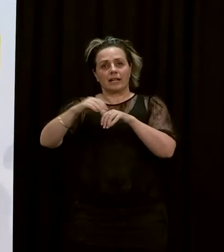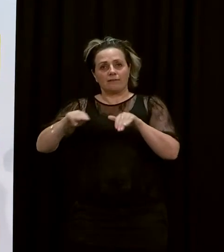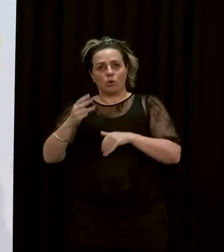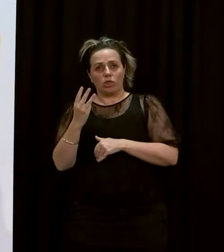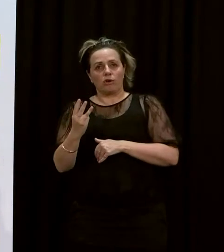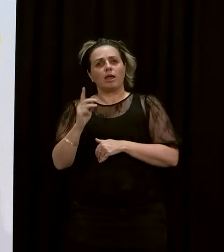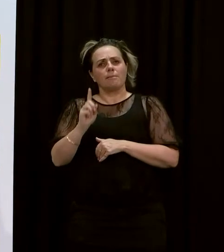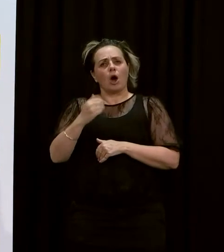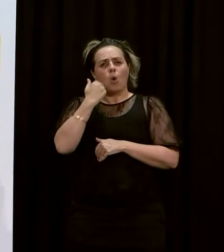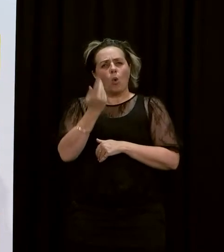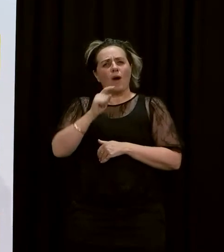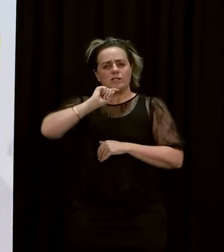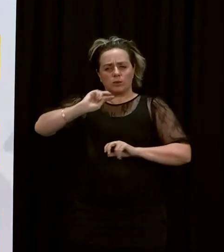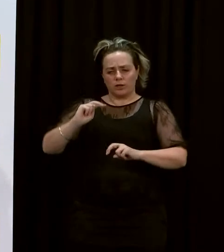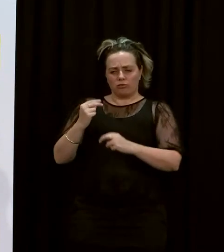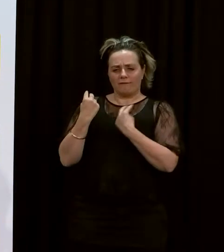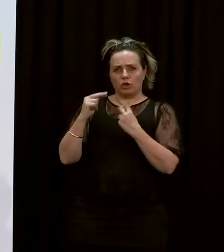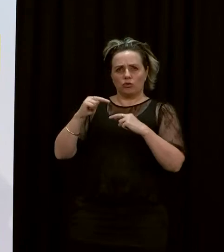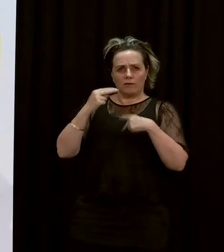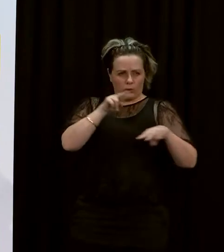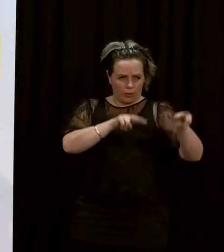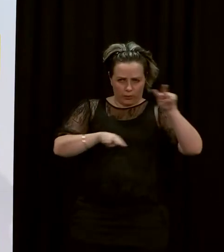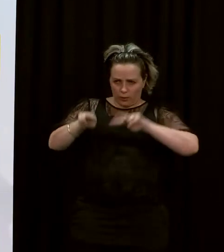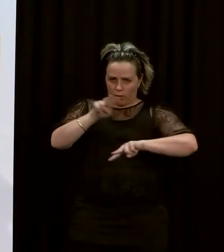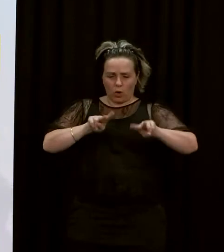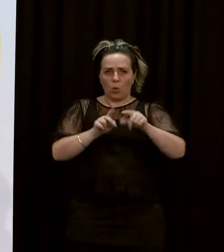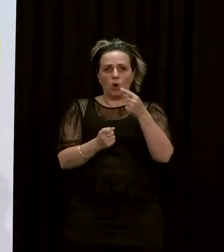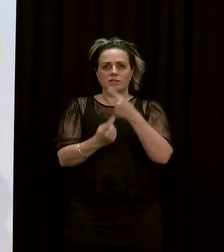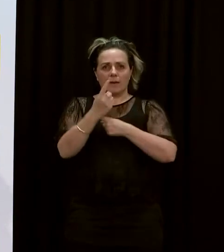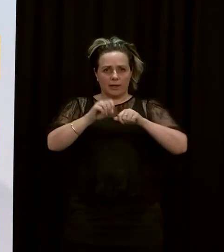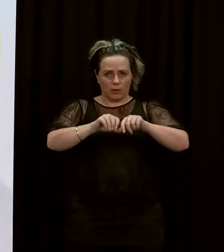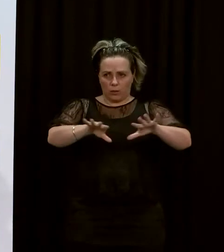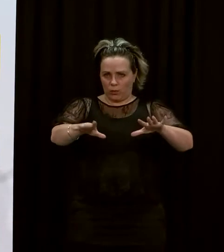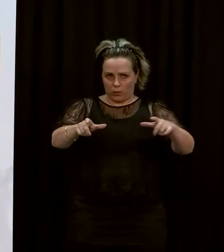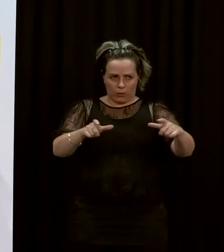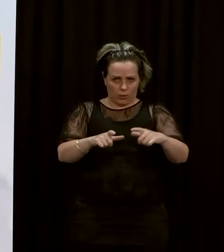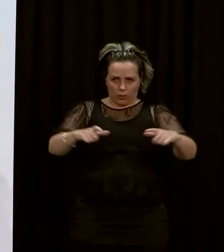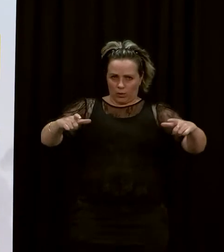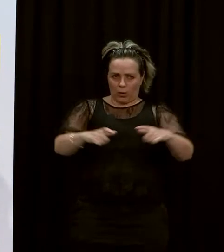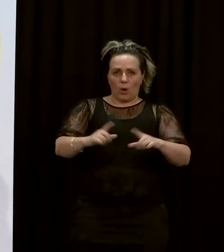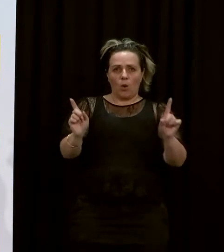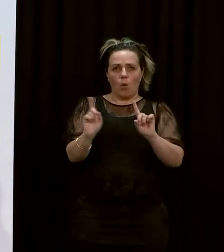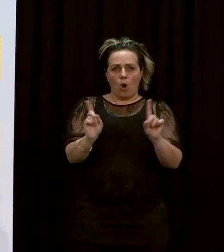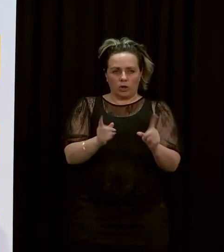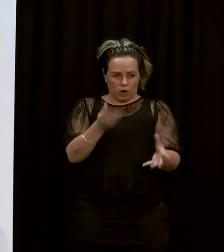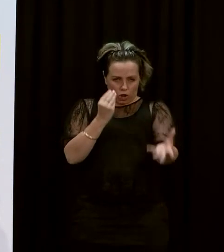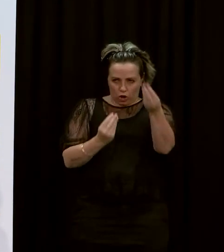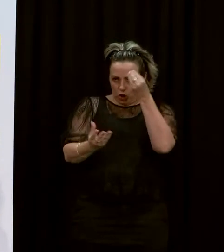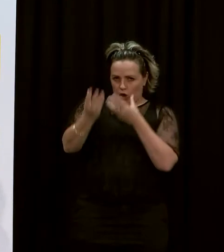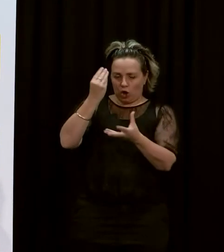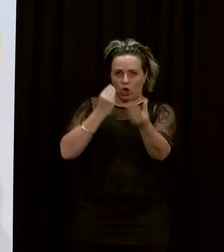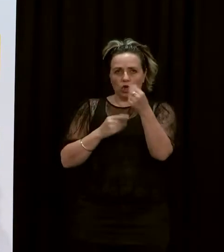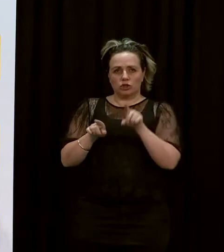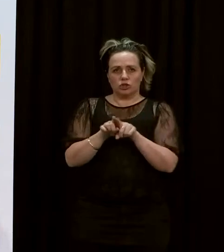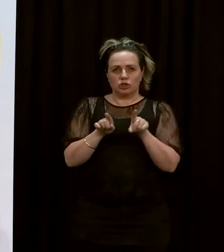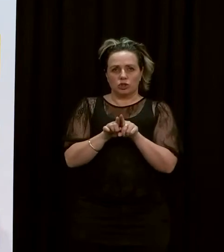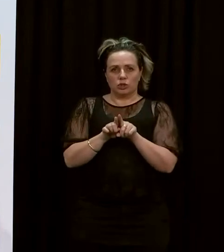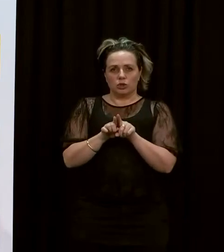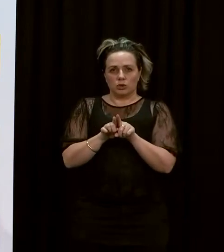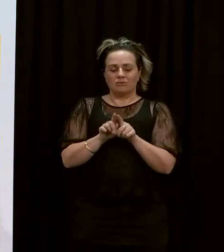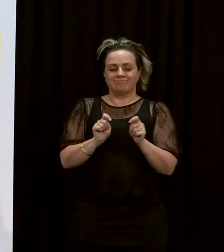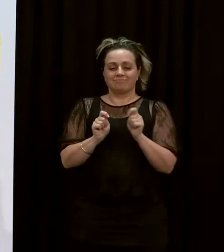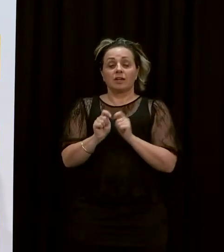and constantly look at what's occurring, what the outbreak is telling us, what we can learn from the nature of the outbreak, and if all of that